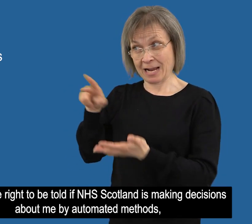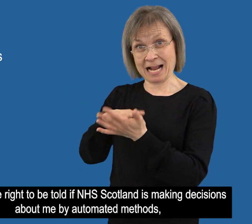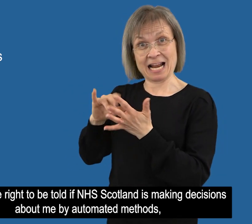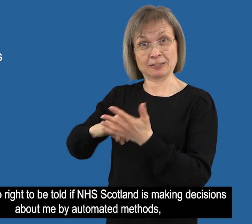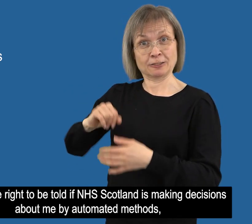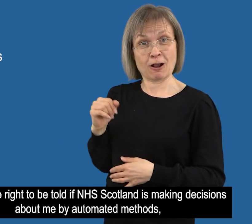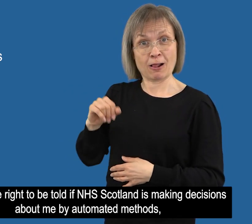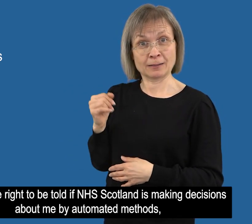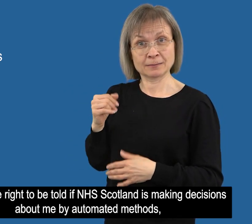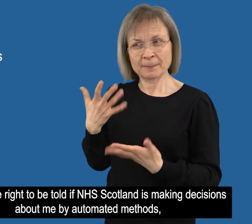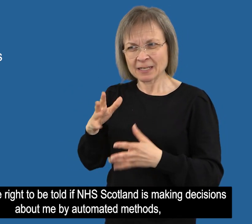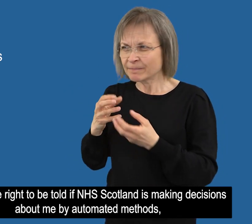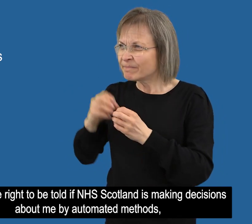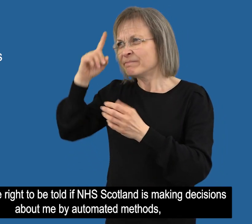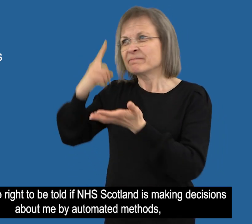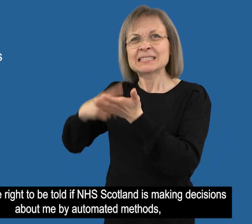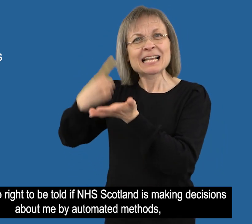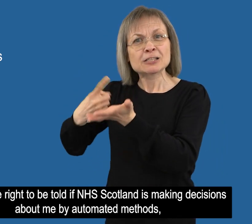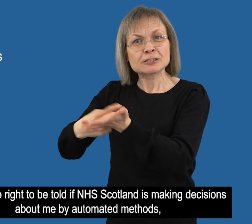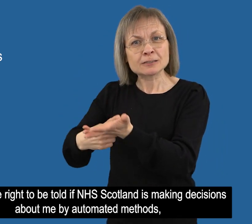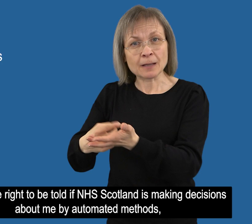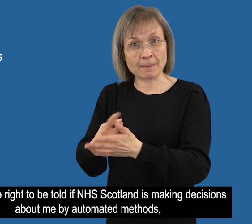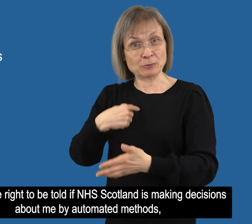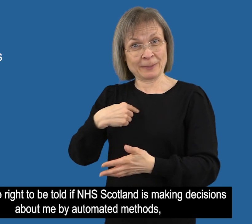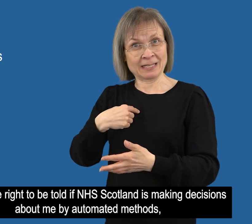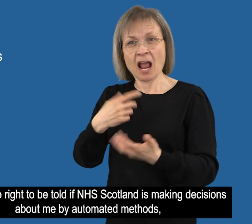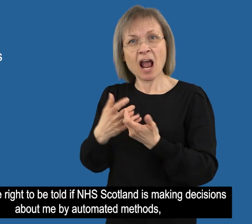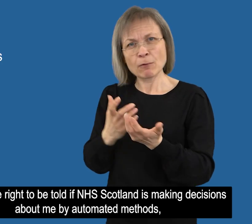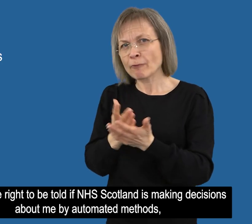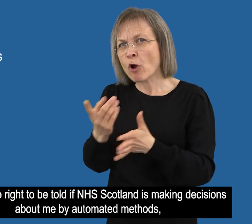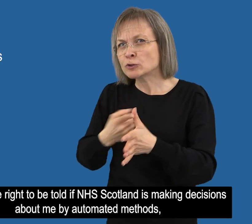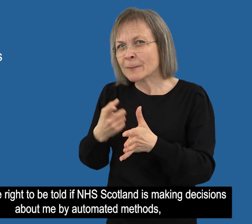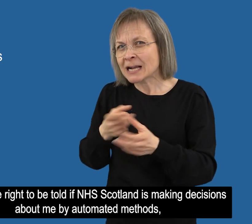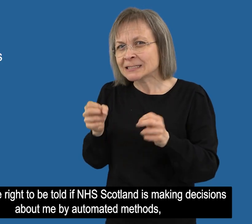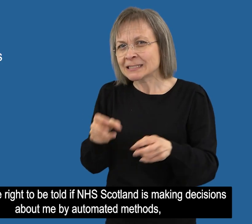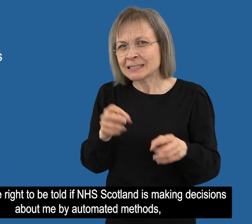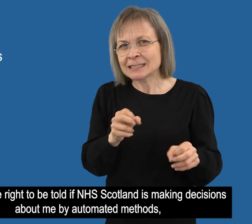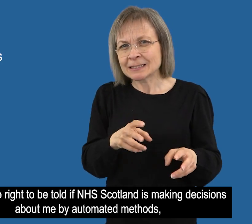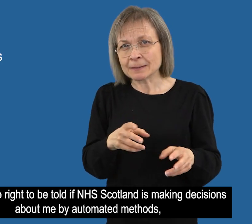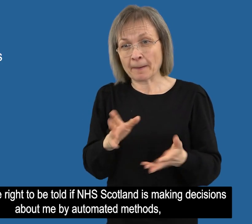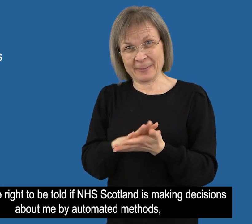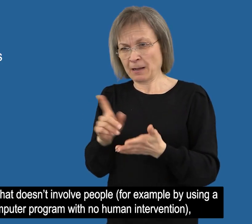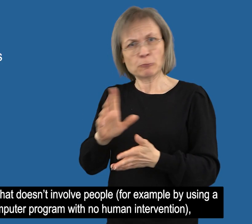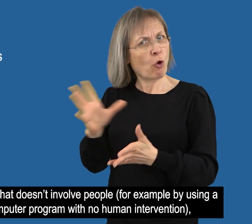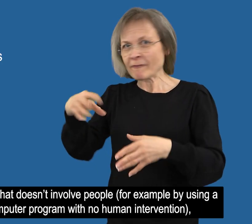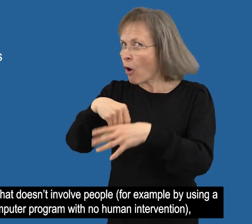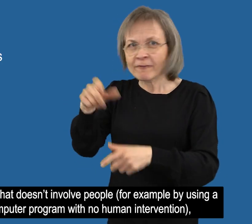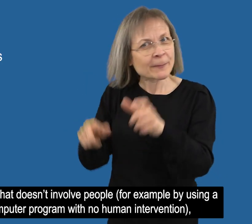I have the right to be told if NHS Scotland is making decisions about me by automated methods, in a way that doesn't involve